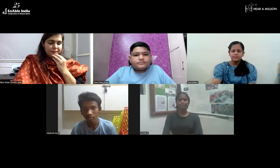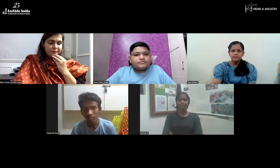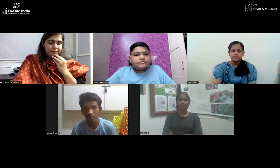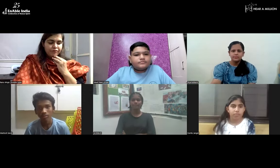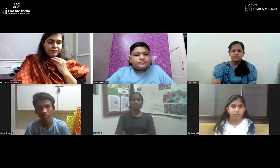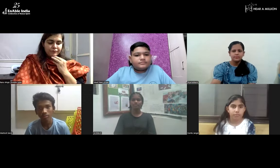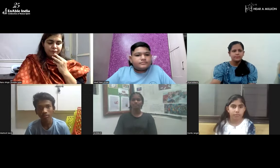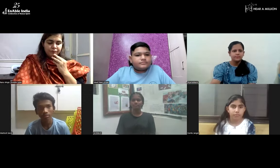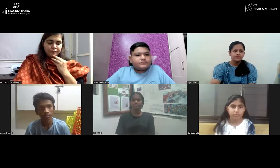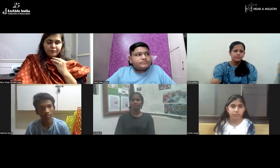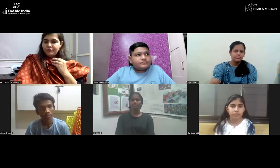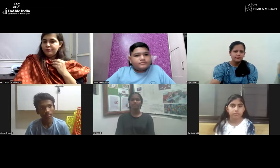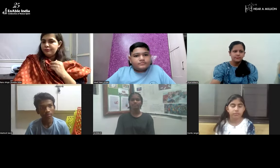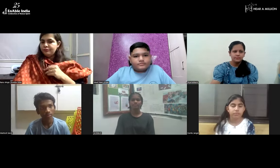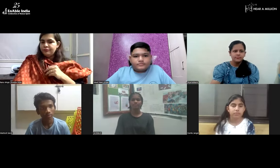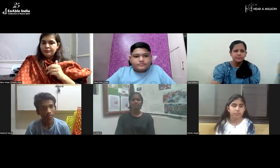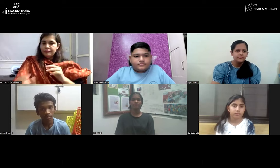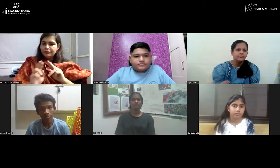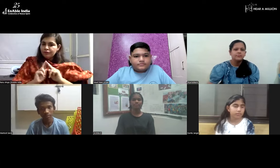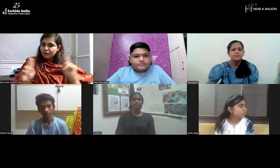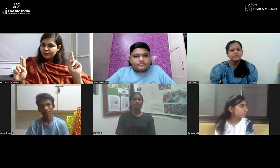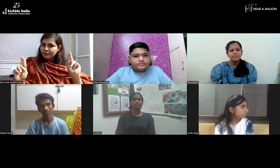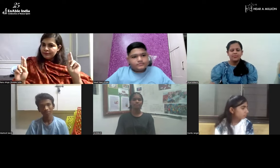same. It's not the same scenario. And